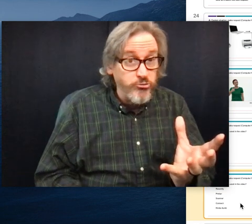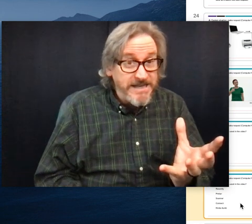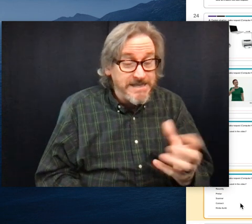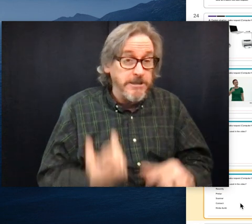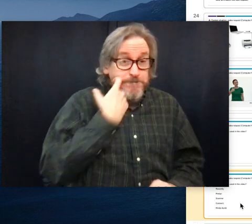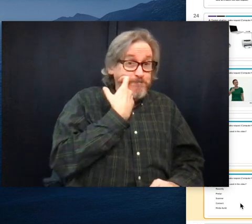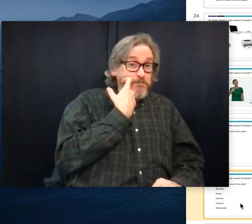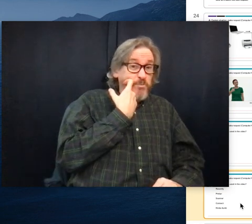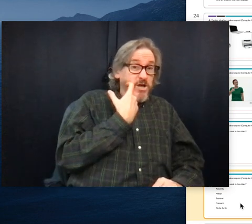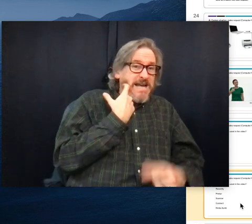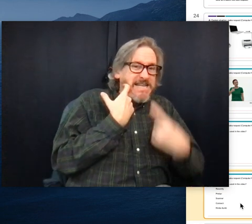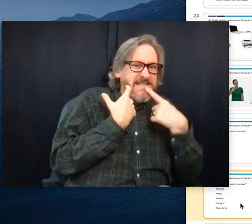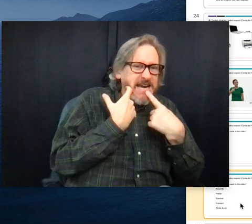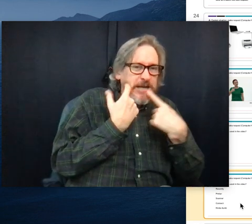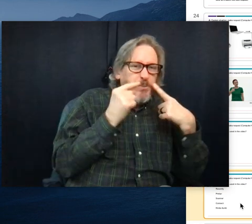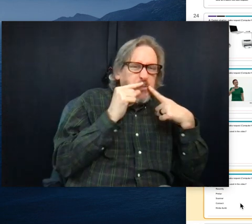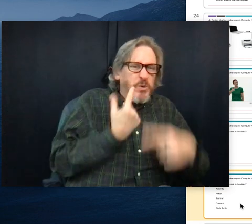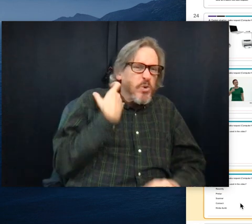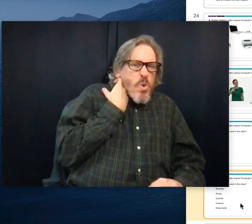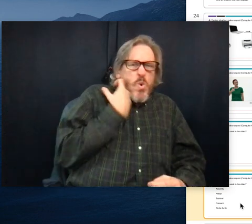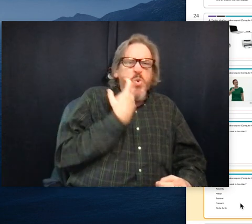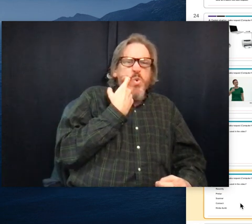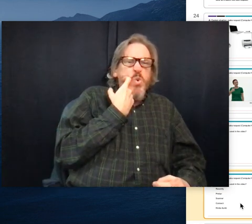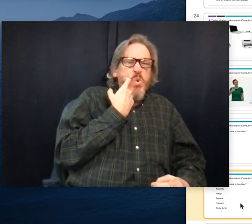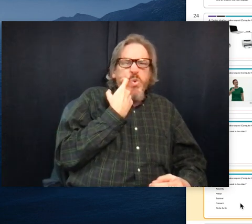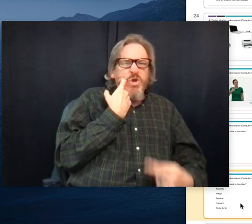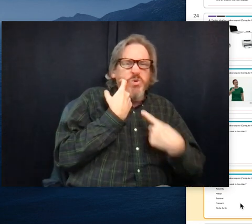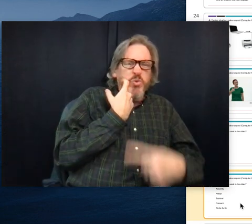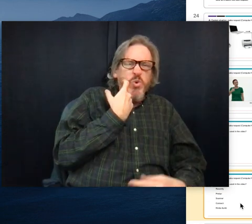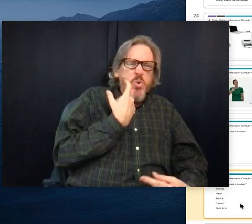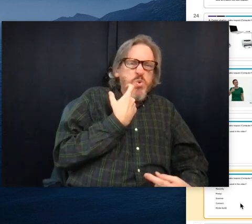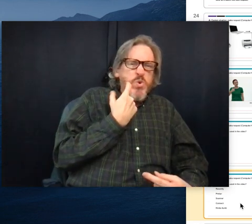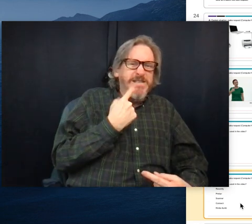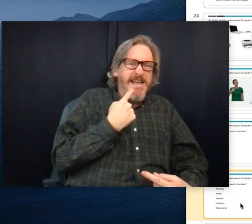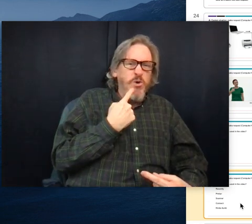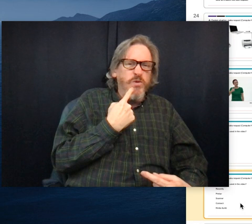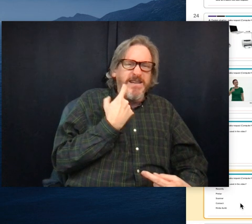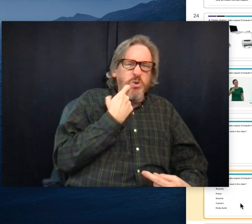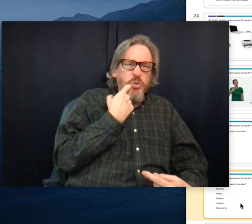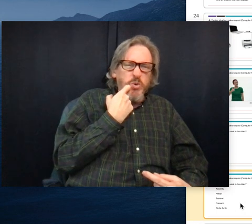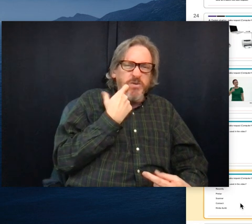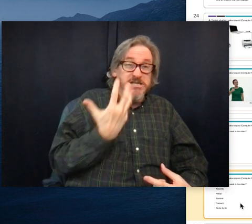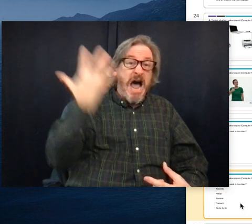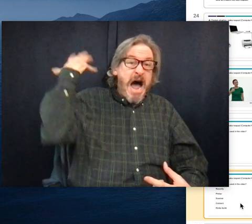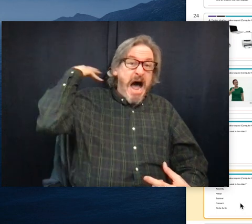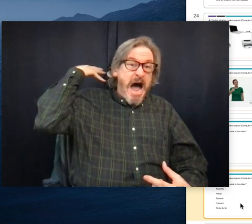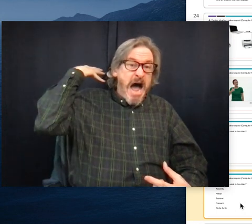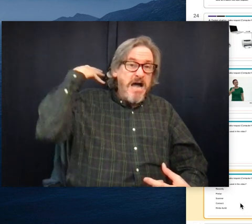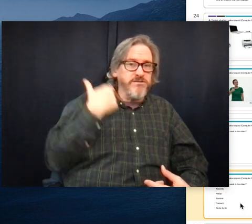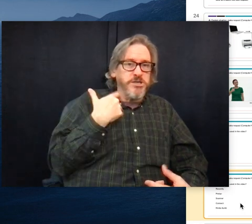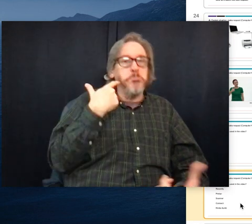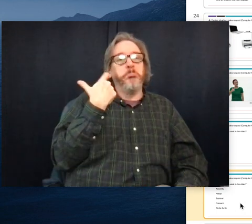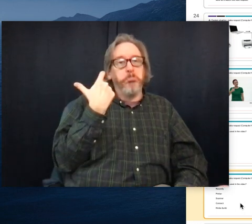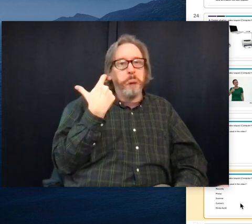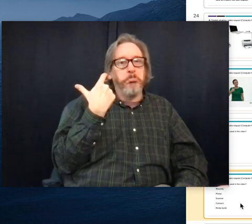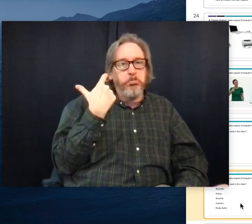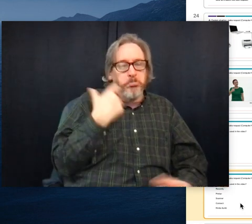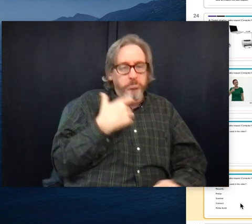something's recent, it's tiny. Ooh, it's that ooh face. Ooh versus